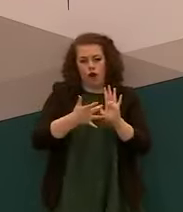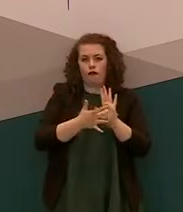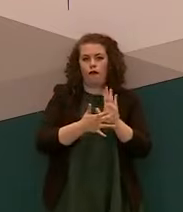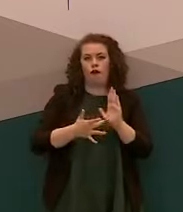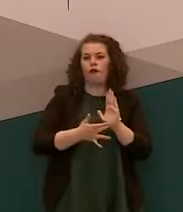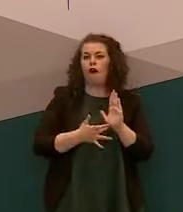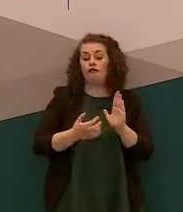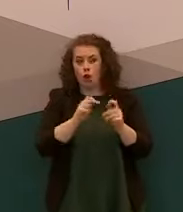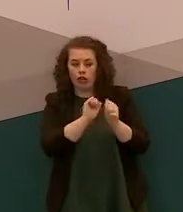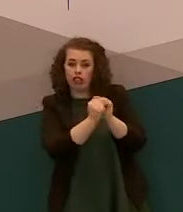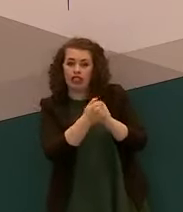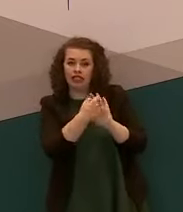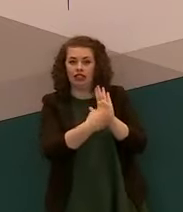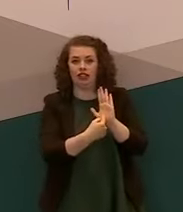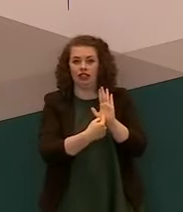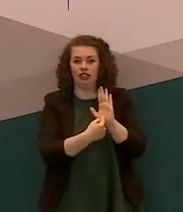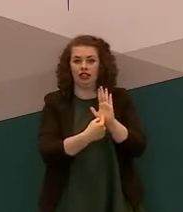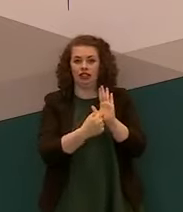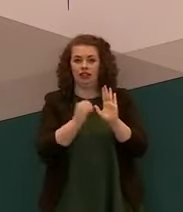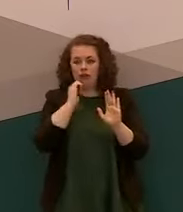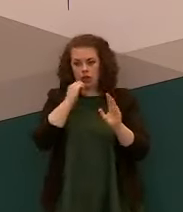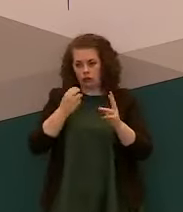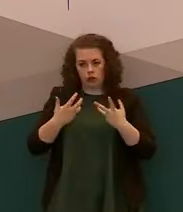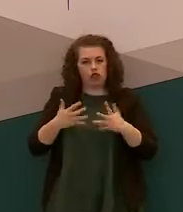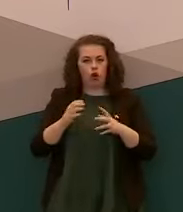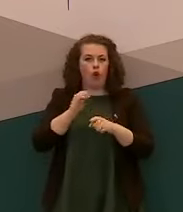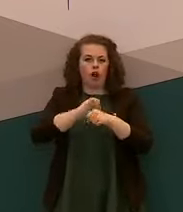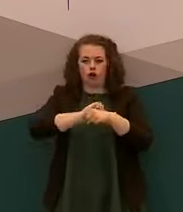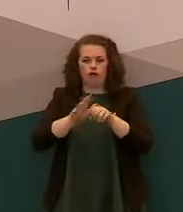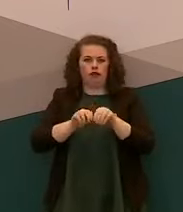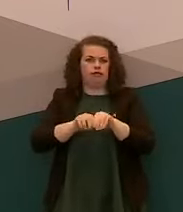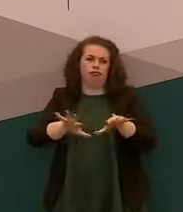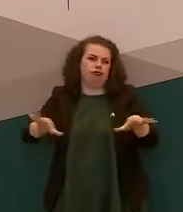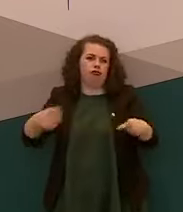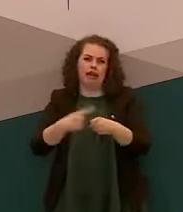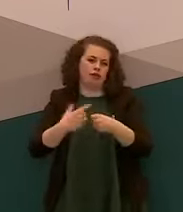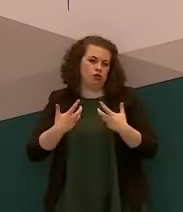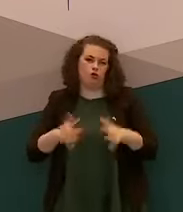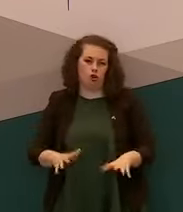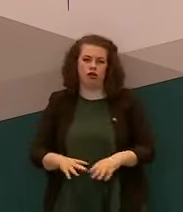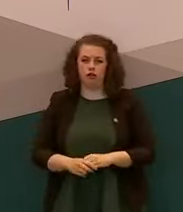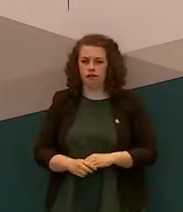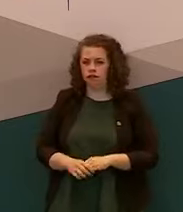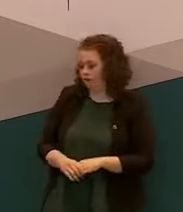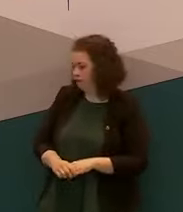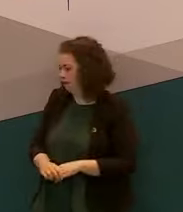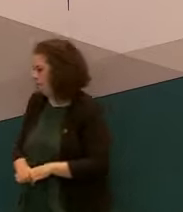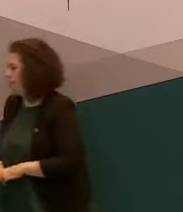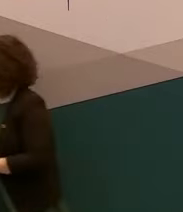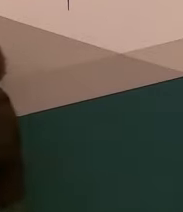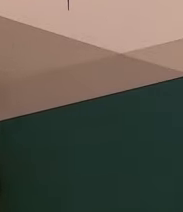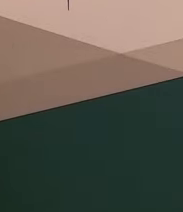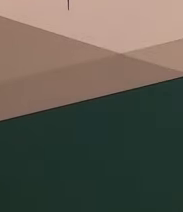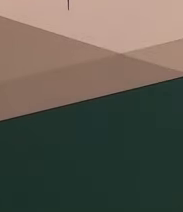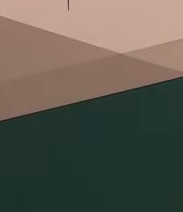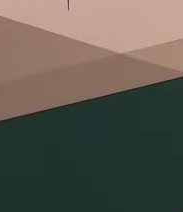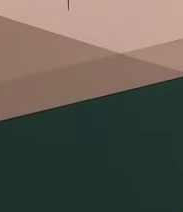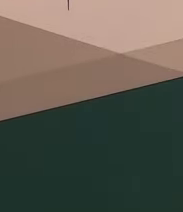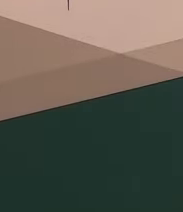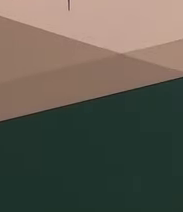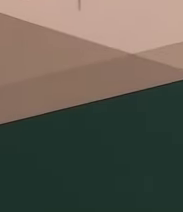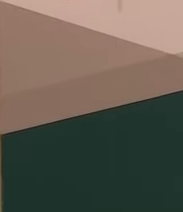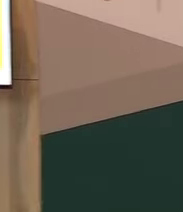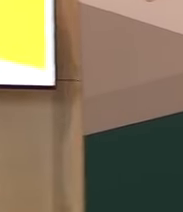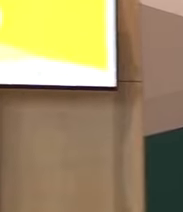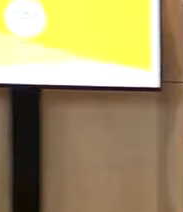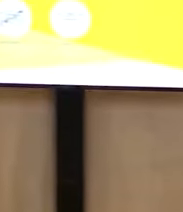up any infection that might result from those changes. Okay. Just to add, George, in building up that testing